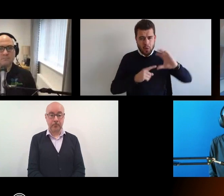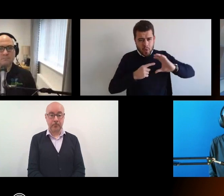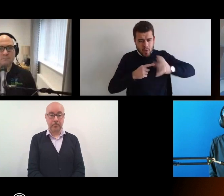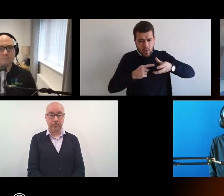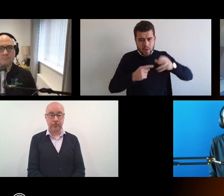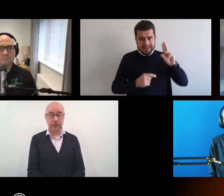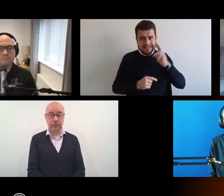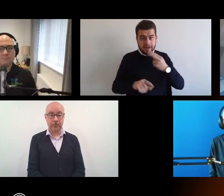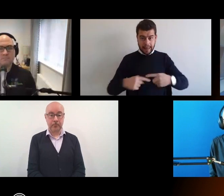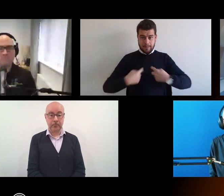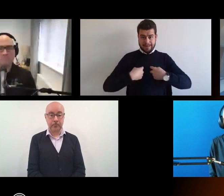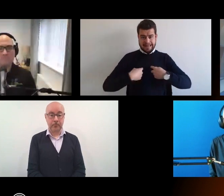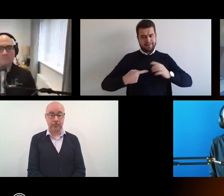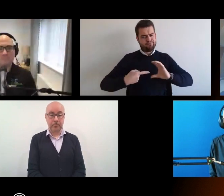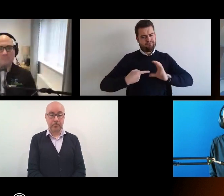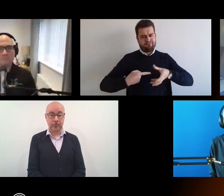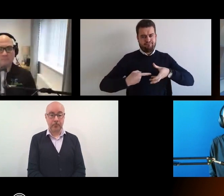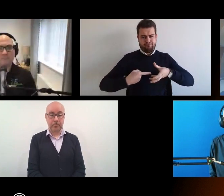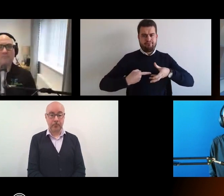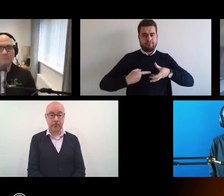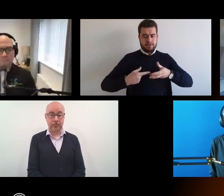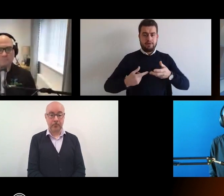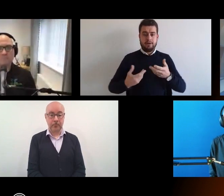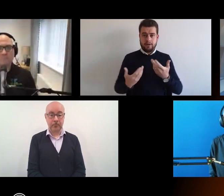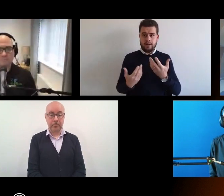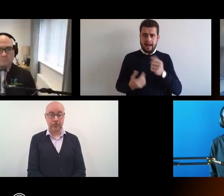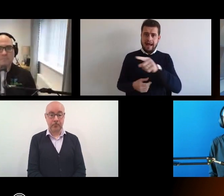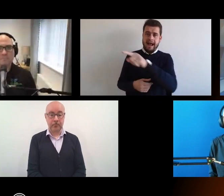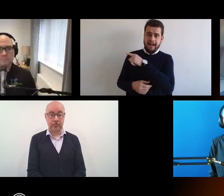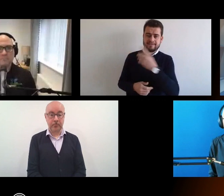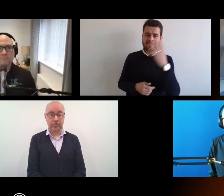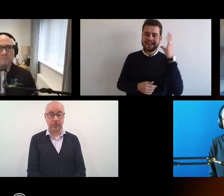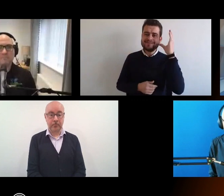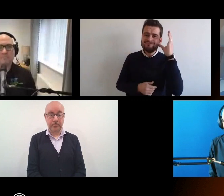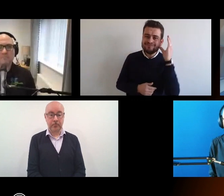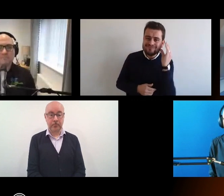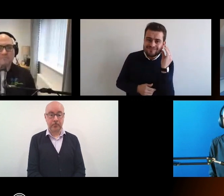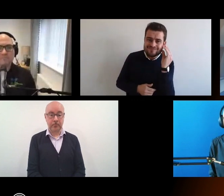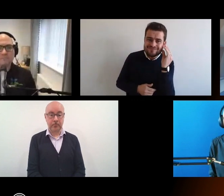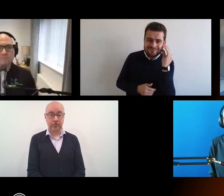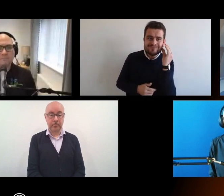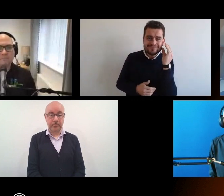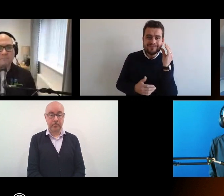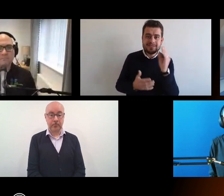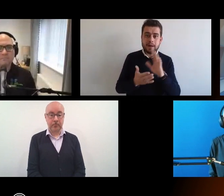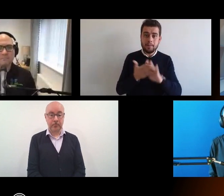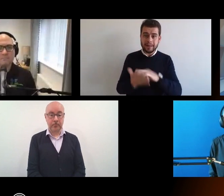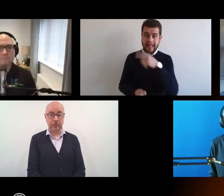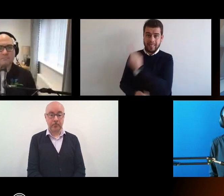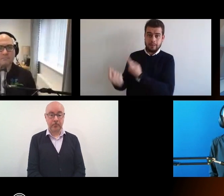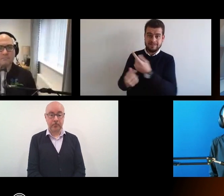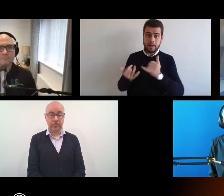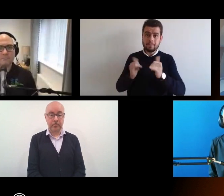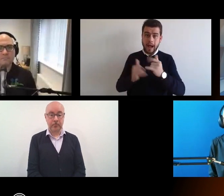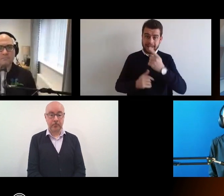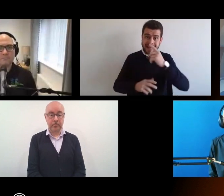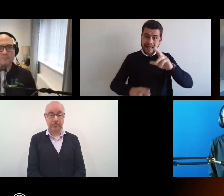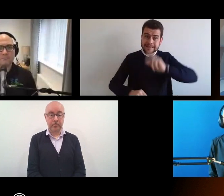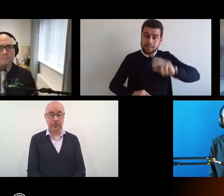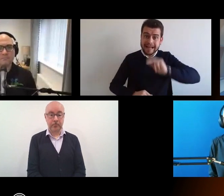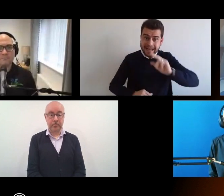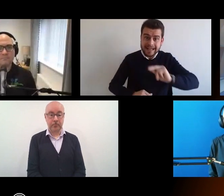Some deaf people have different levels of hearing. So some people like me can't hear anything at all. Other people may have some hearing